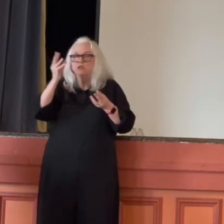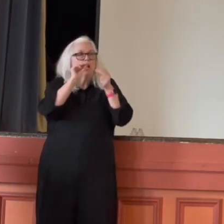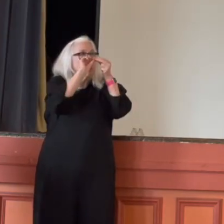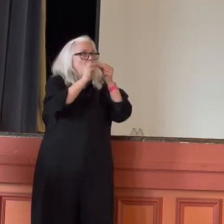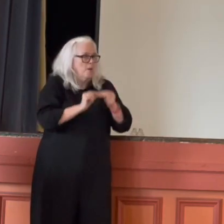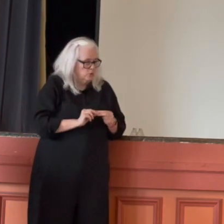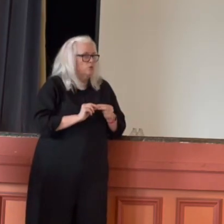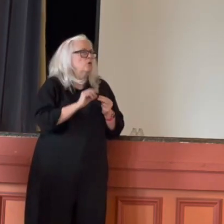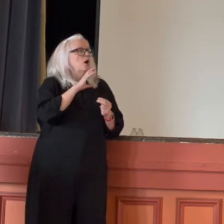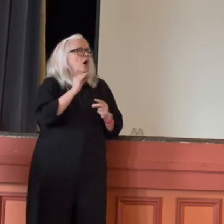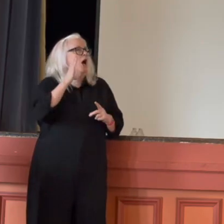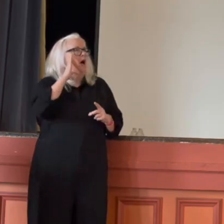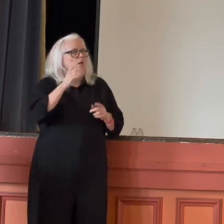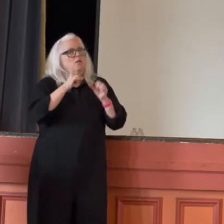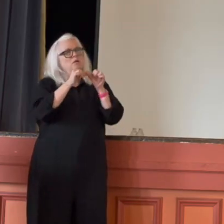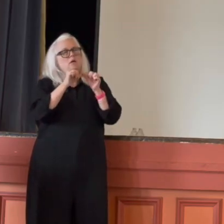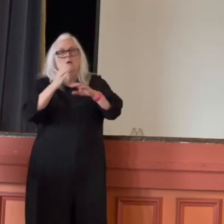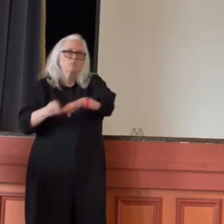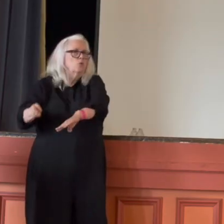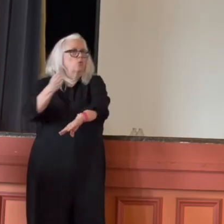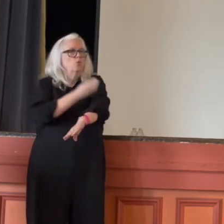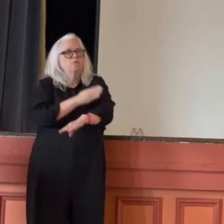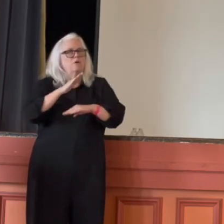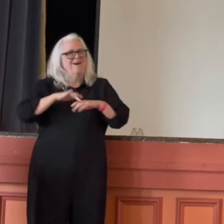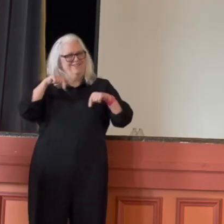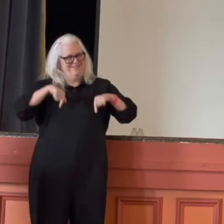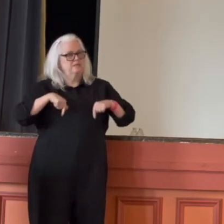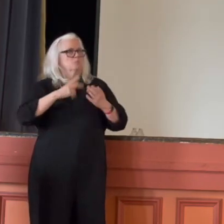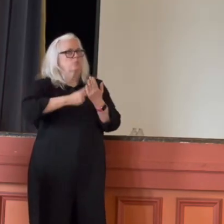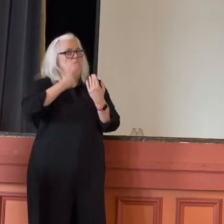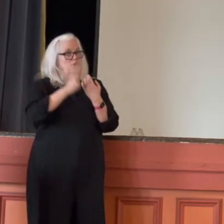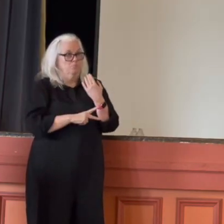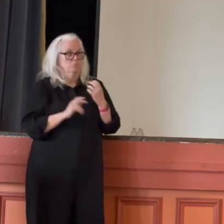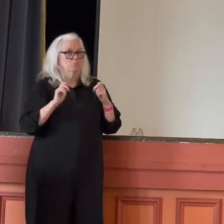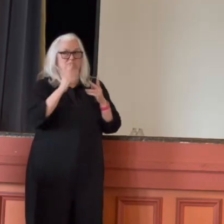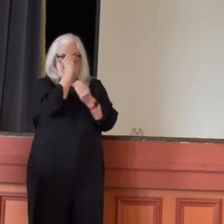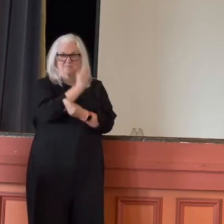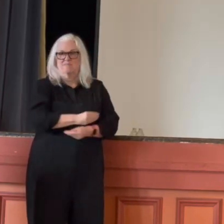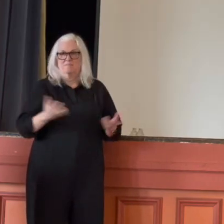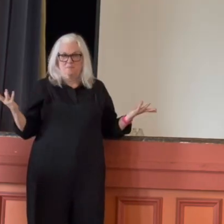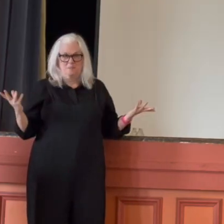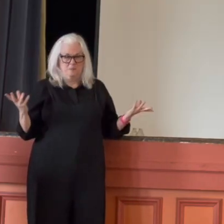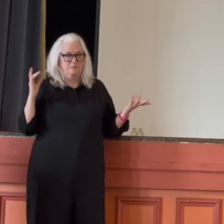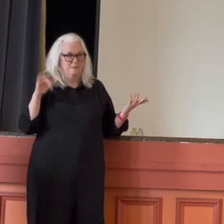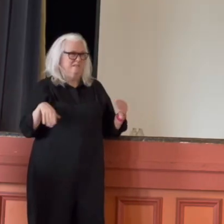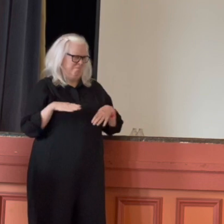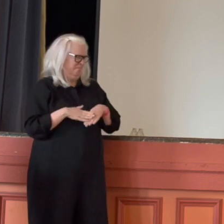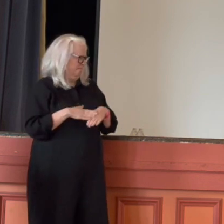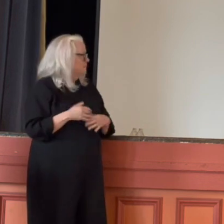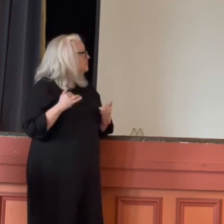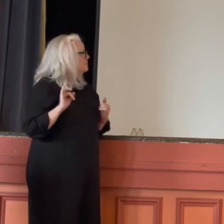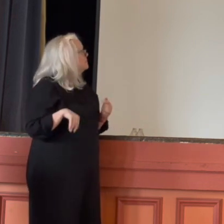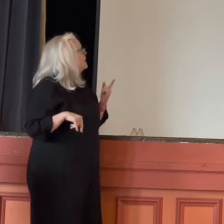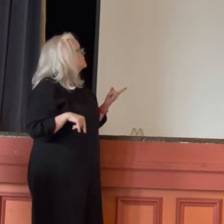continue to improve on this program. And so the slides that I'm presenting today are